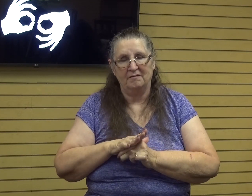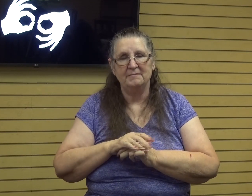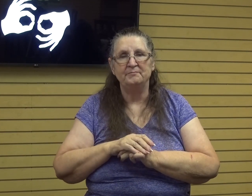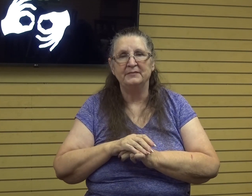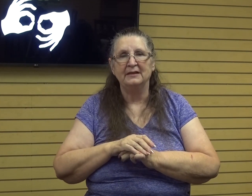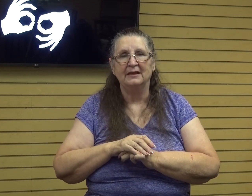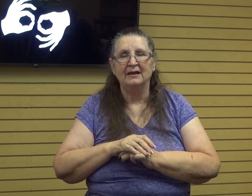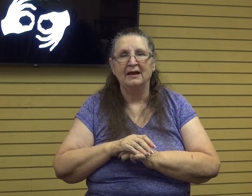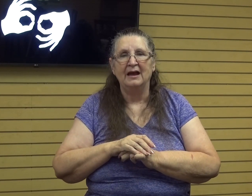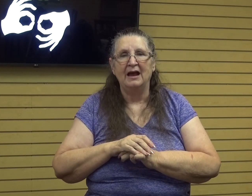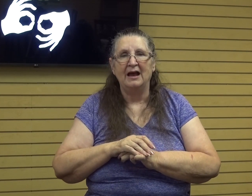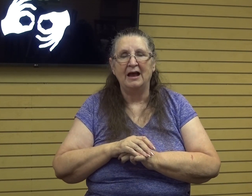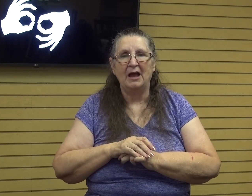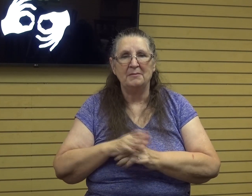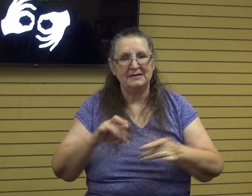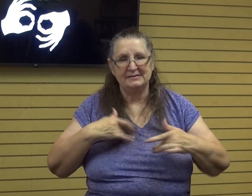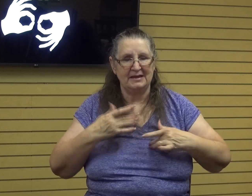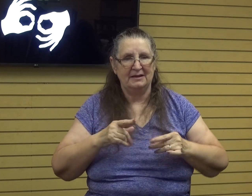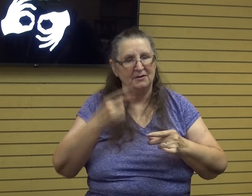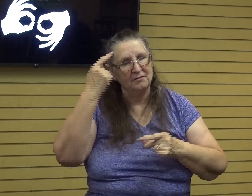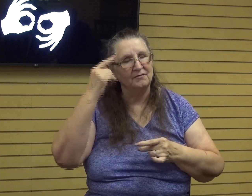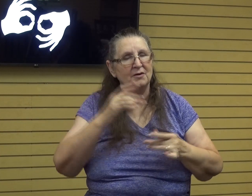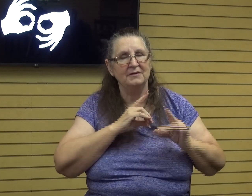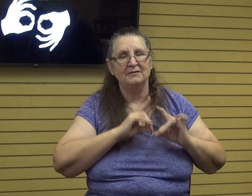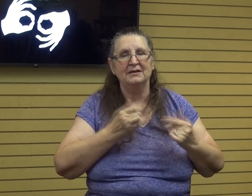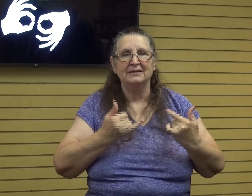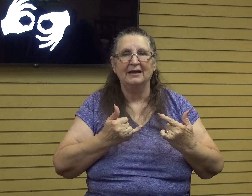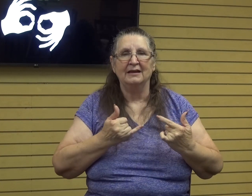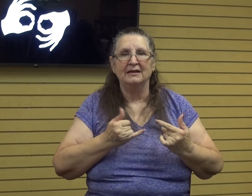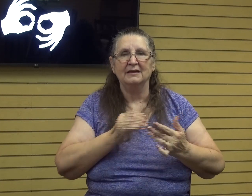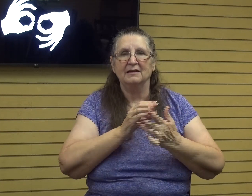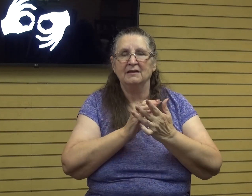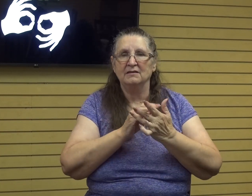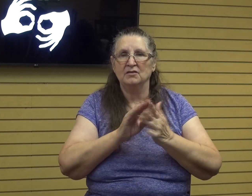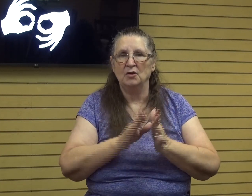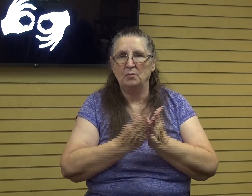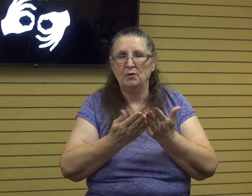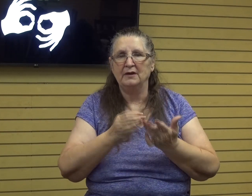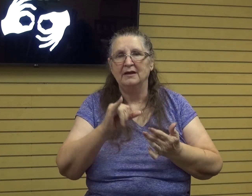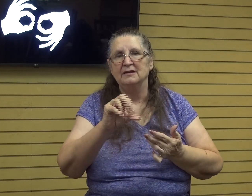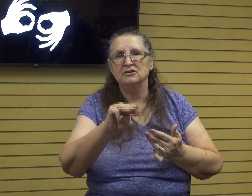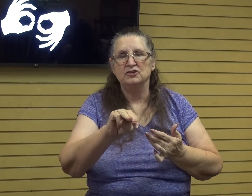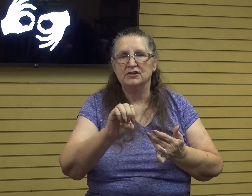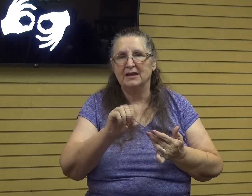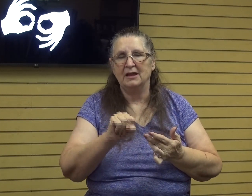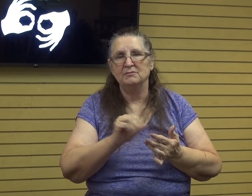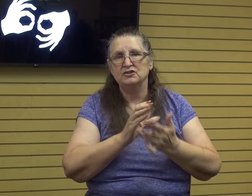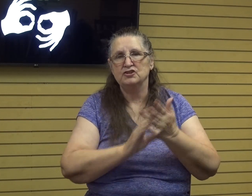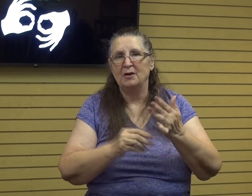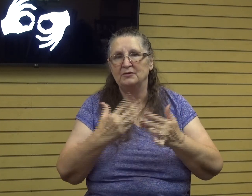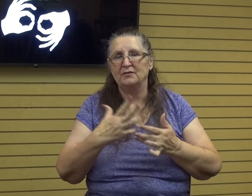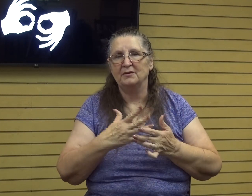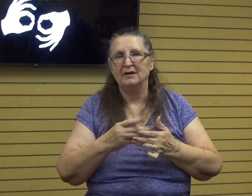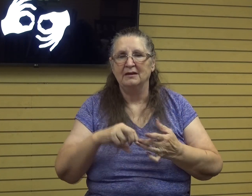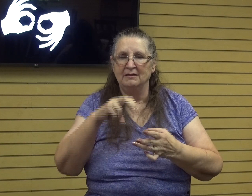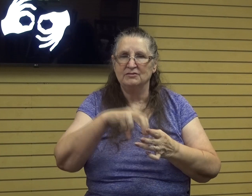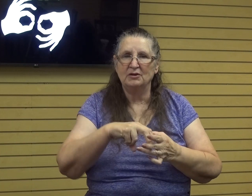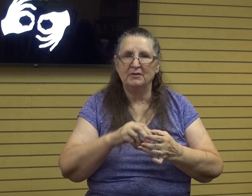devotional today. We're going to be in the book of James, chapter 3, so I'm going to jump right into it, but first I want to